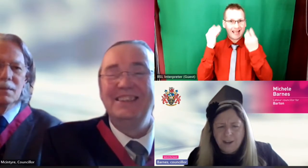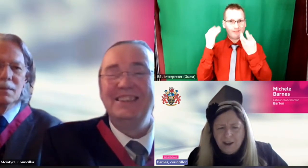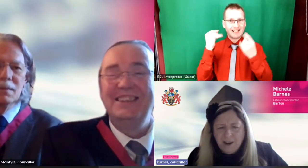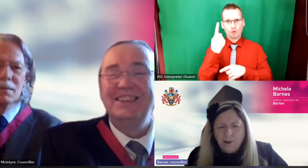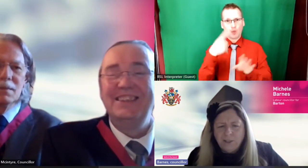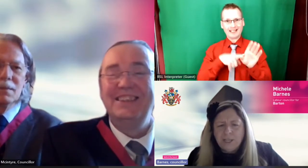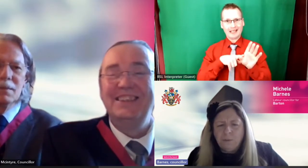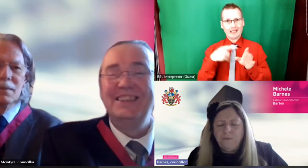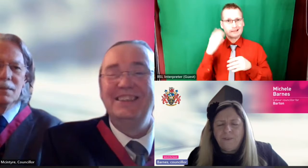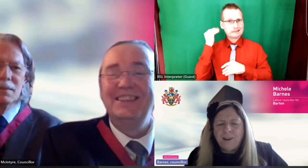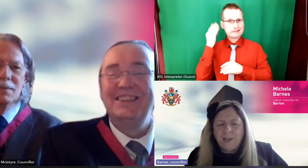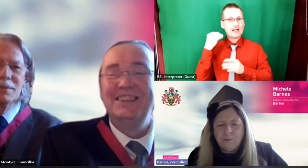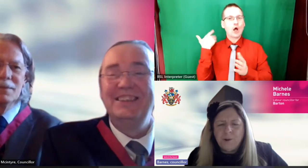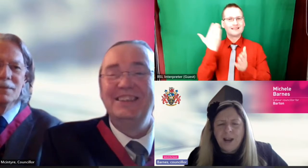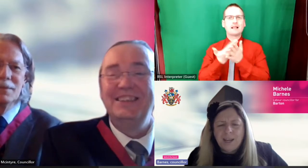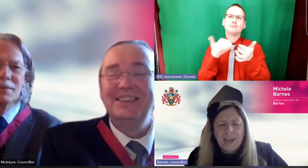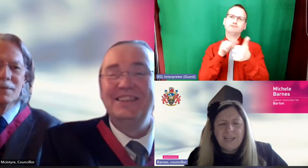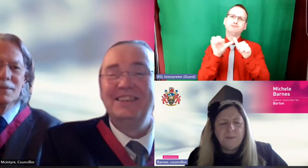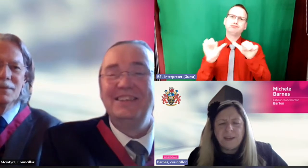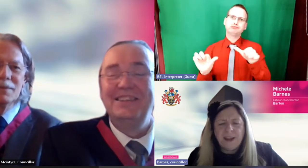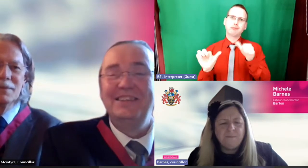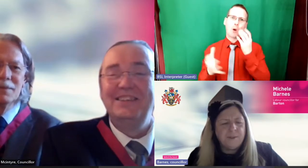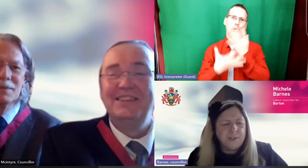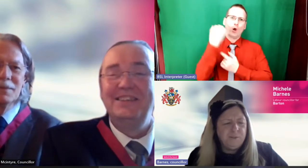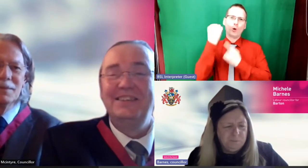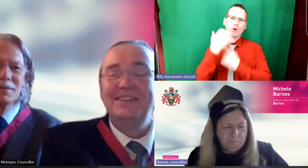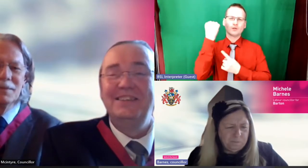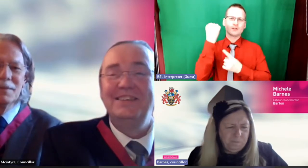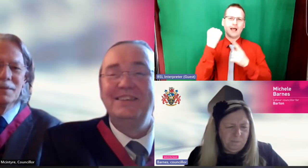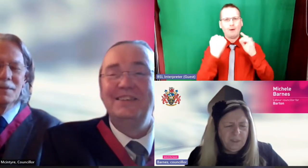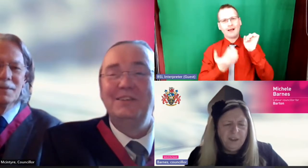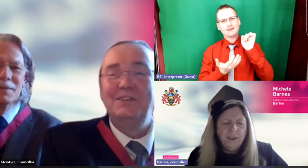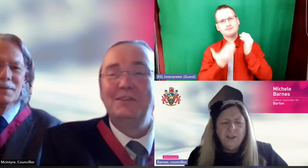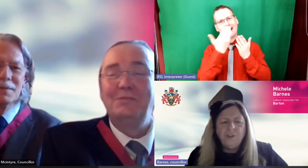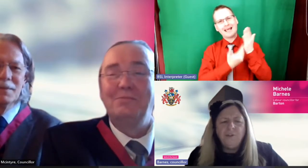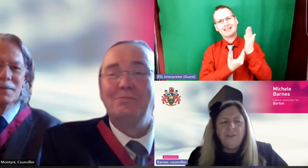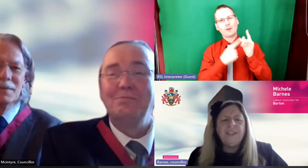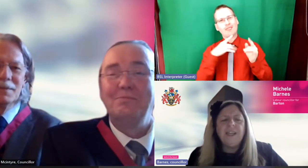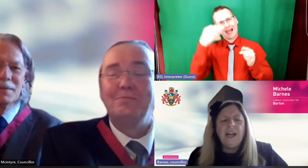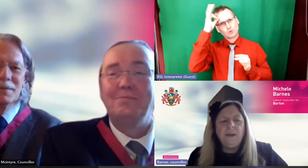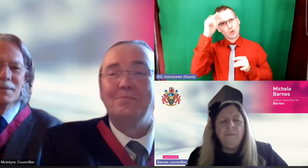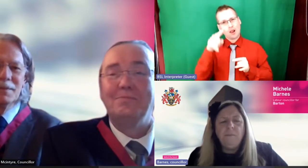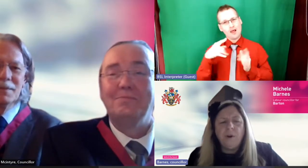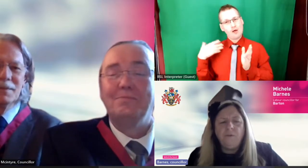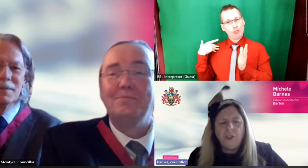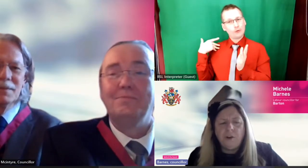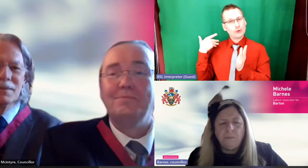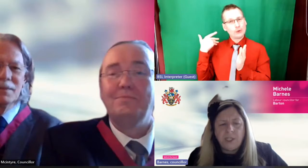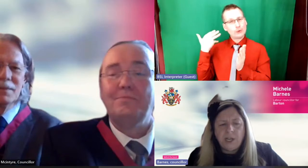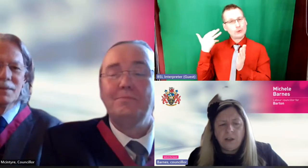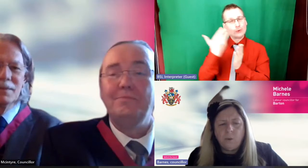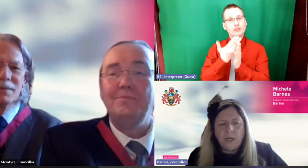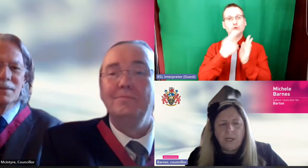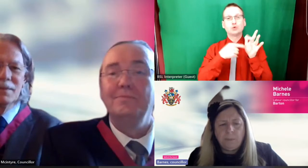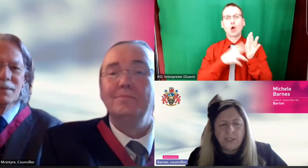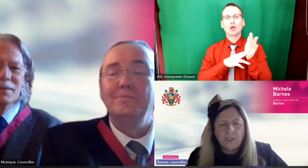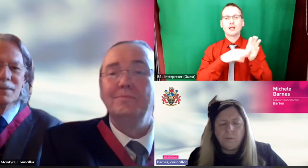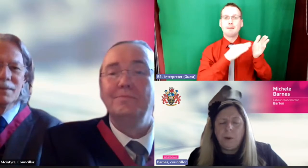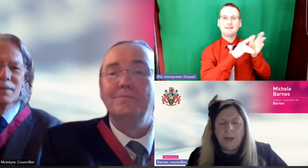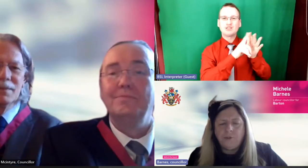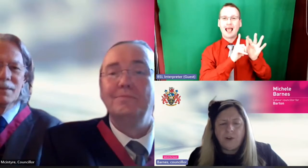months until we finally won our case with the council. During this time, both John and Michelle